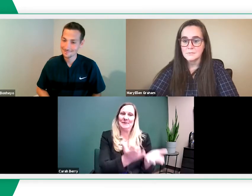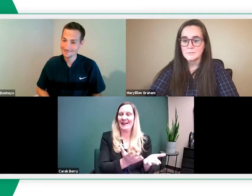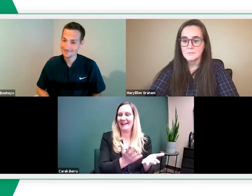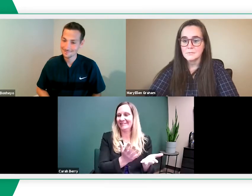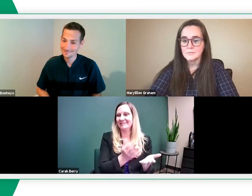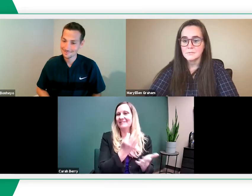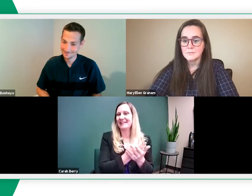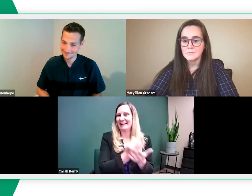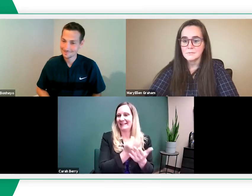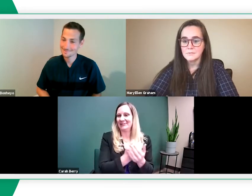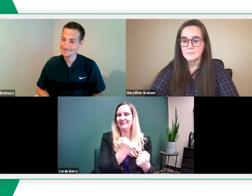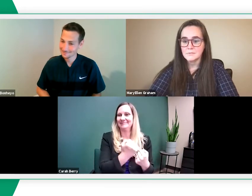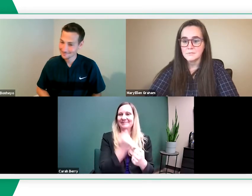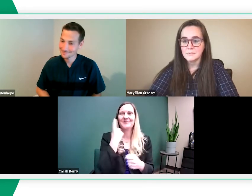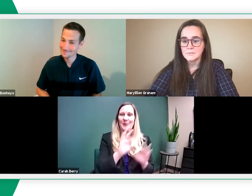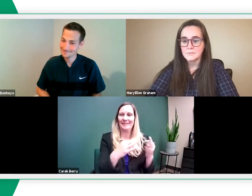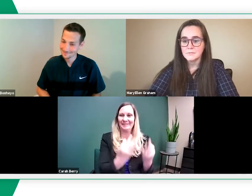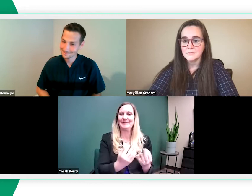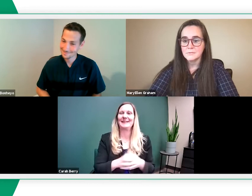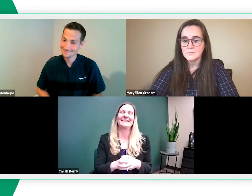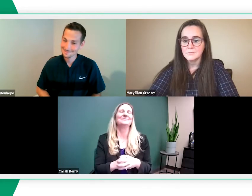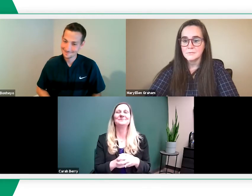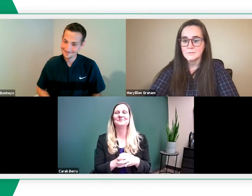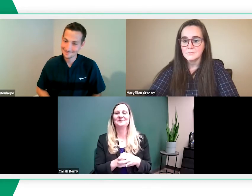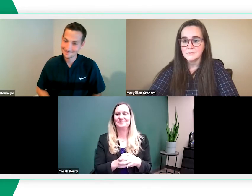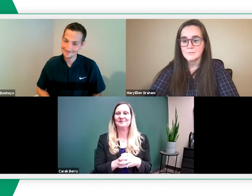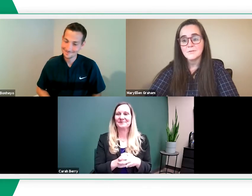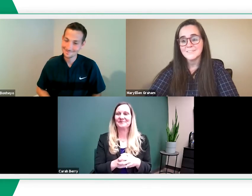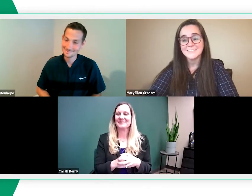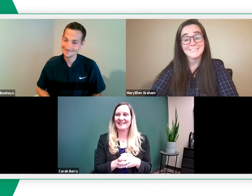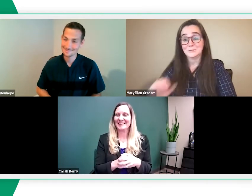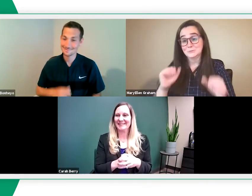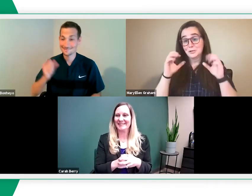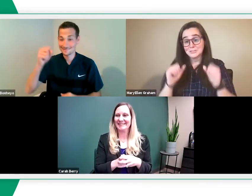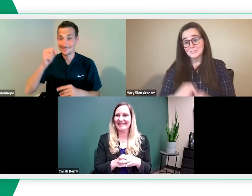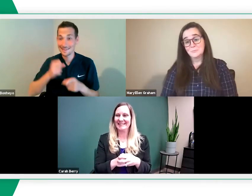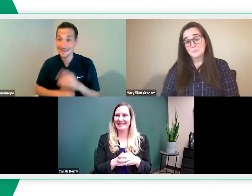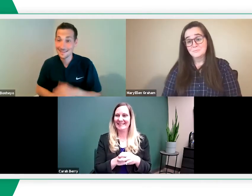on my family, but at the same time, still be a financial provider for my family.